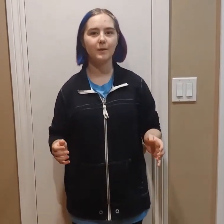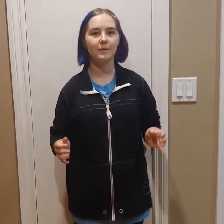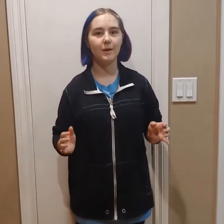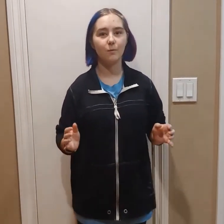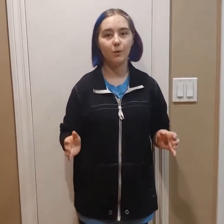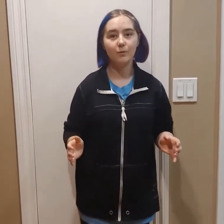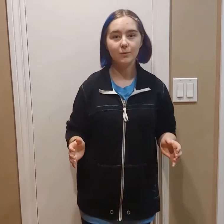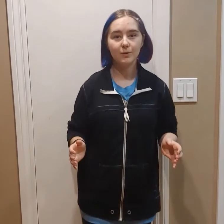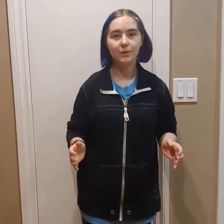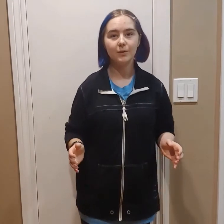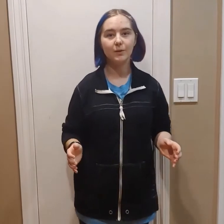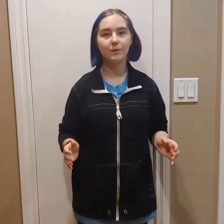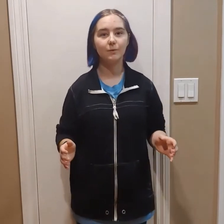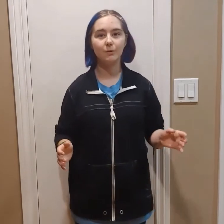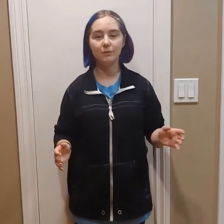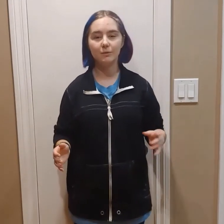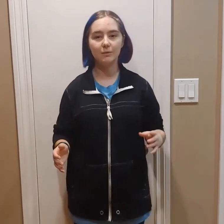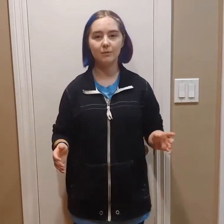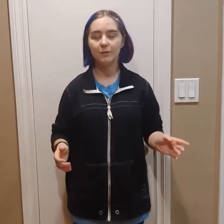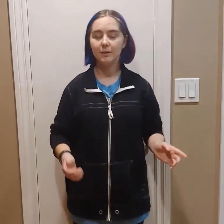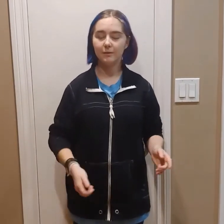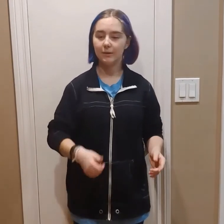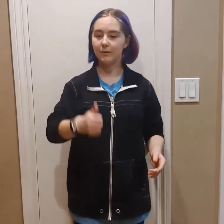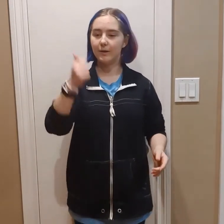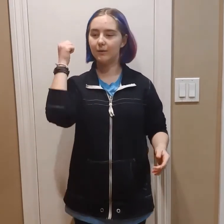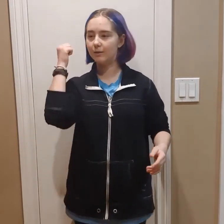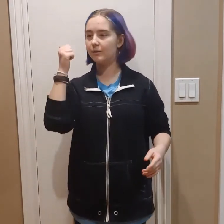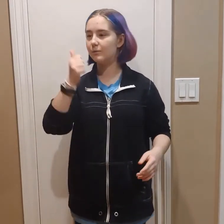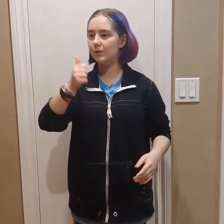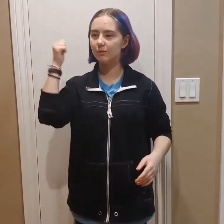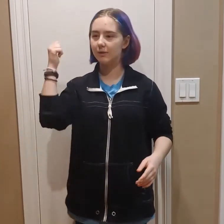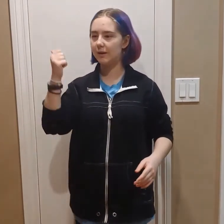say won't, we go like, won't, like,